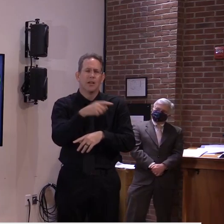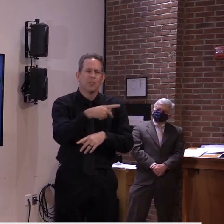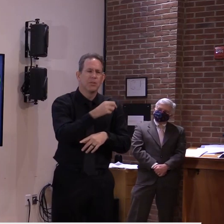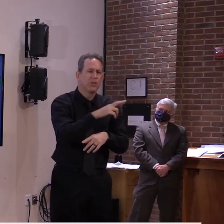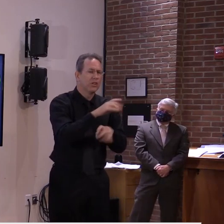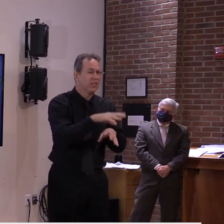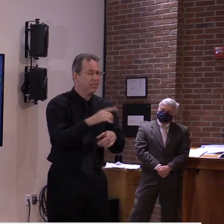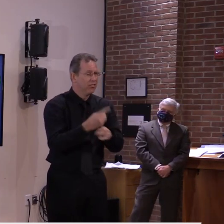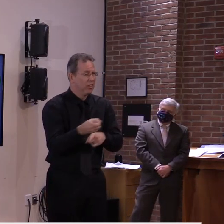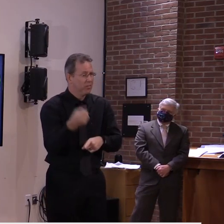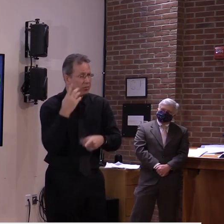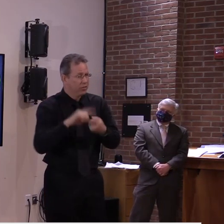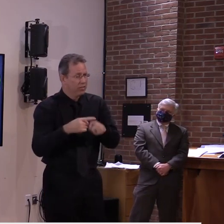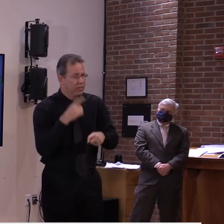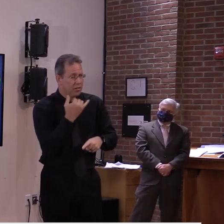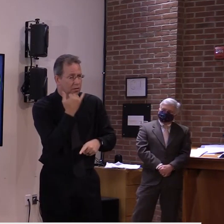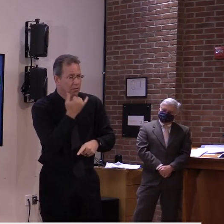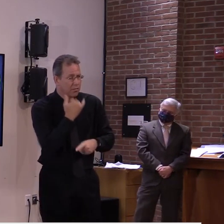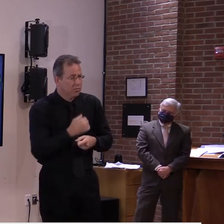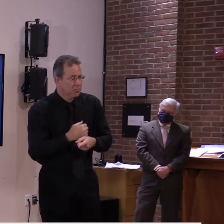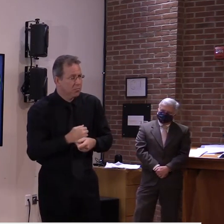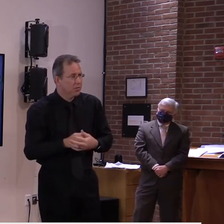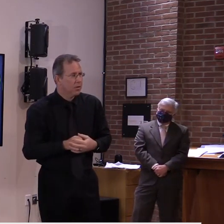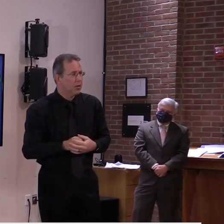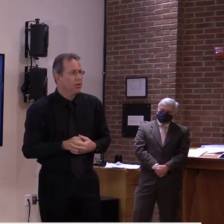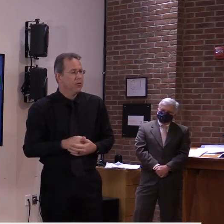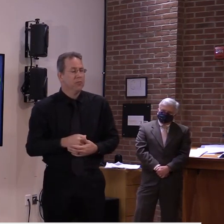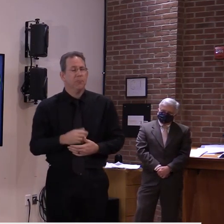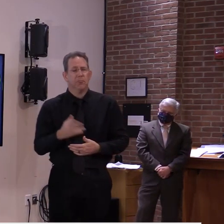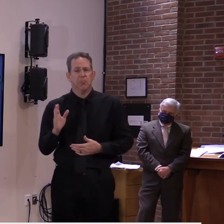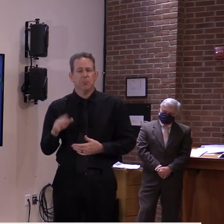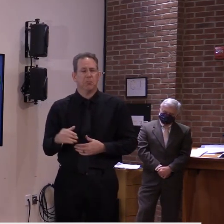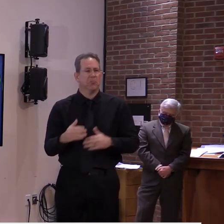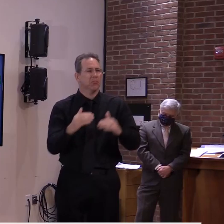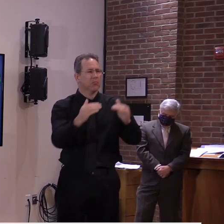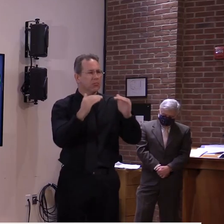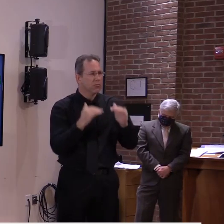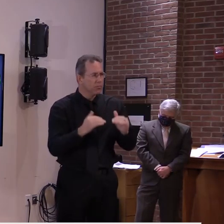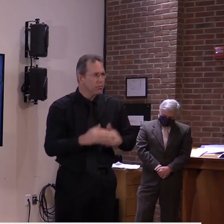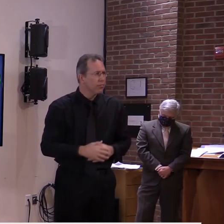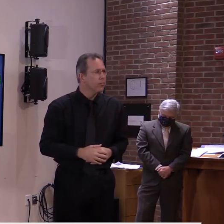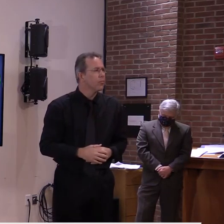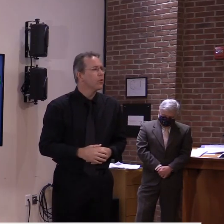Okay, I see. Thank you very much. Chris Roy, Newport Daily Express.